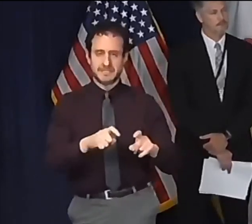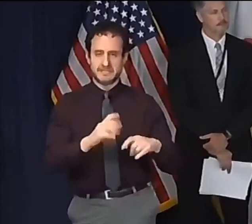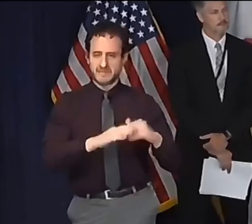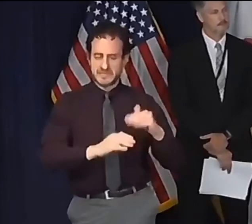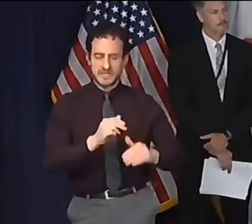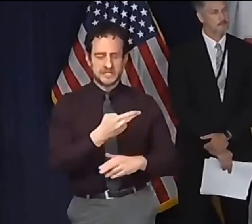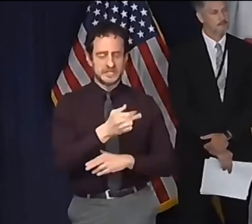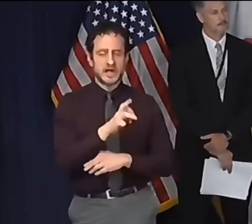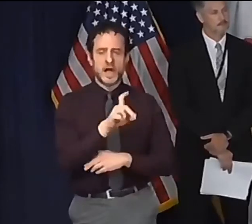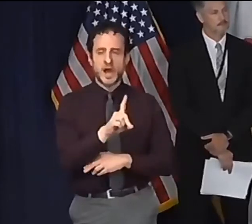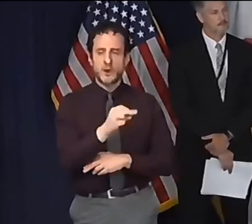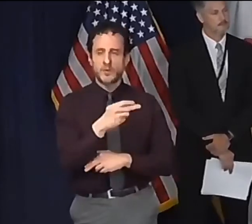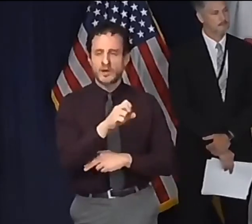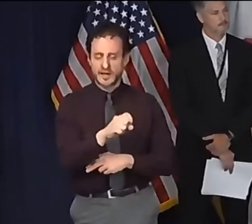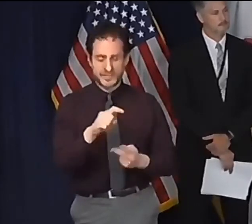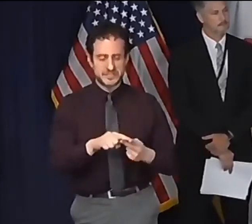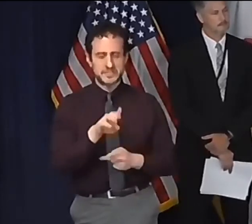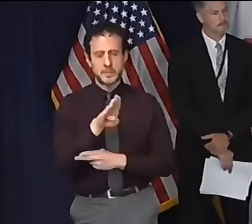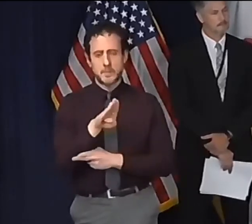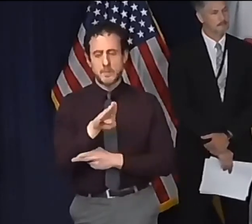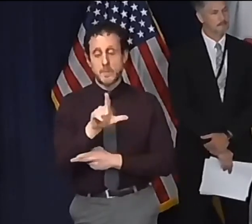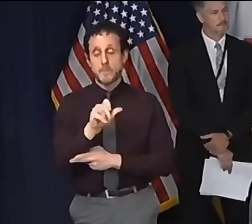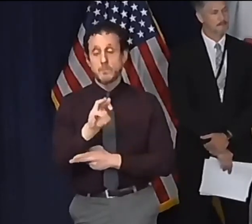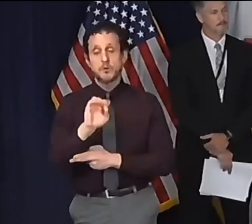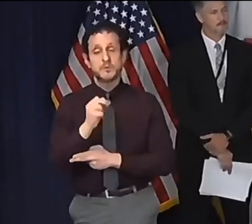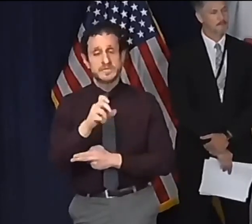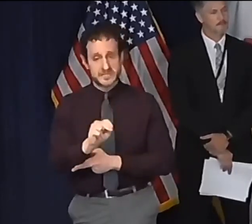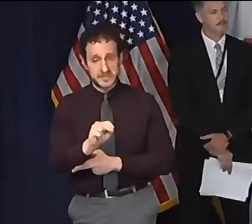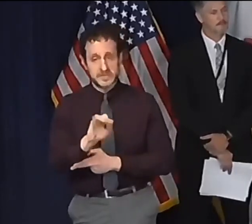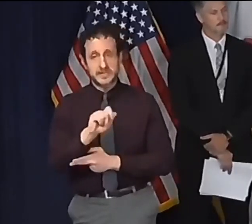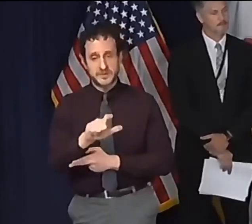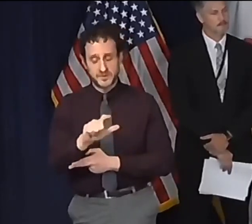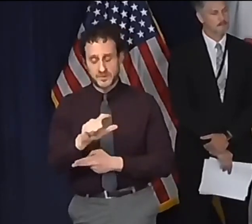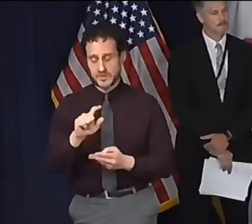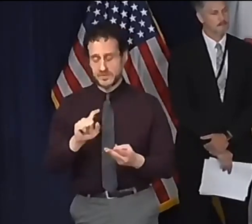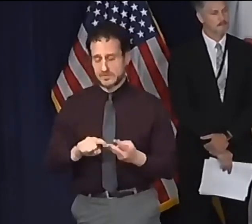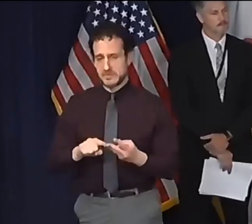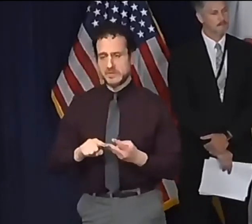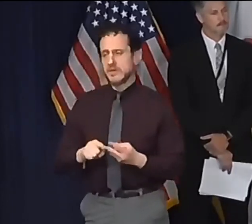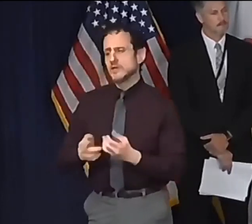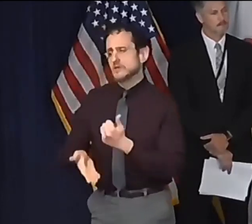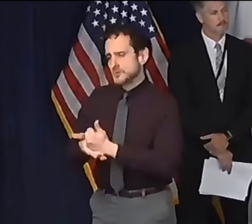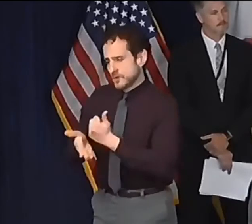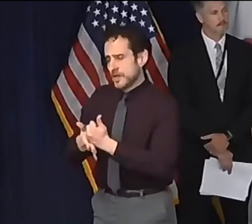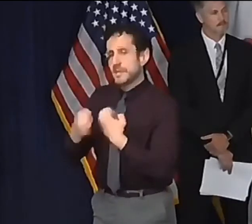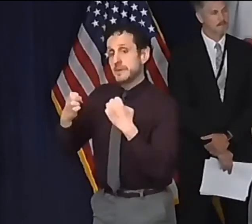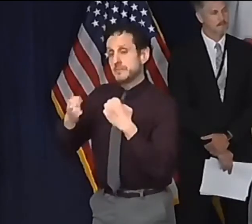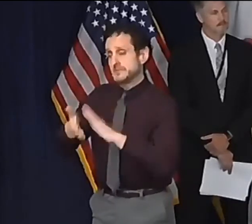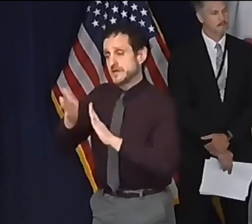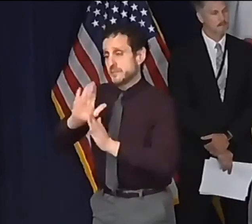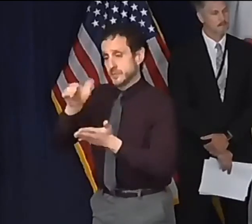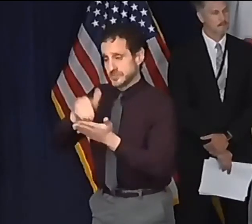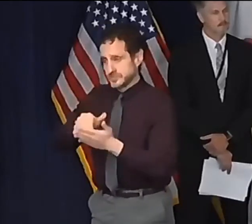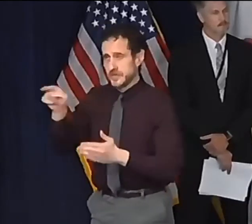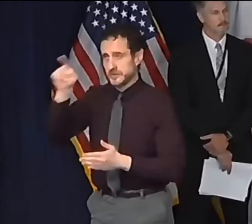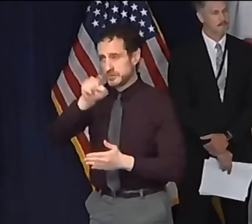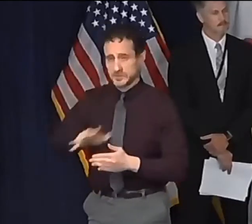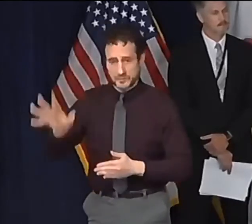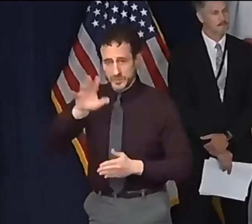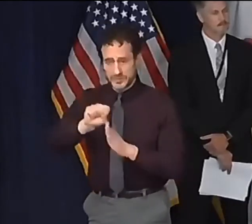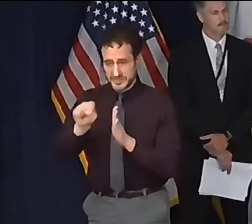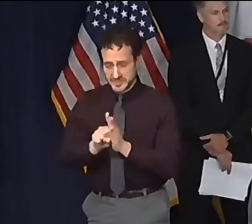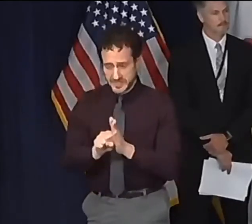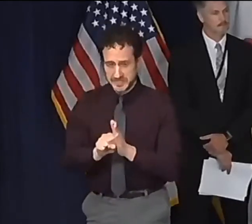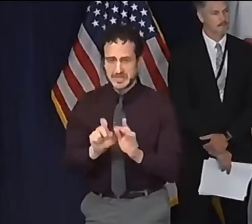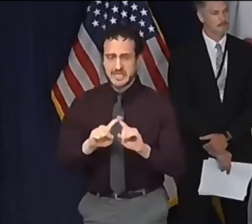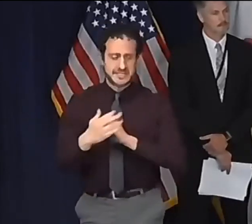and Bloomington, Illinois, along with augmentation of emergency operations centers around the state, within our counties and